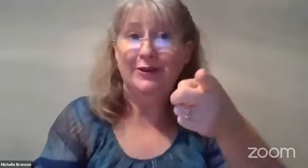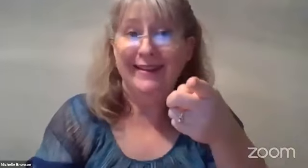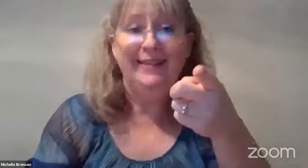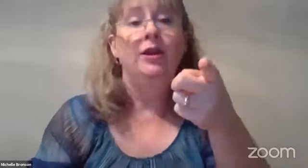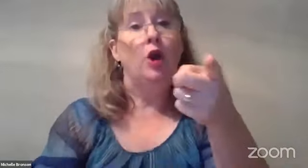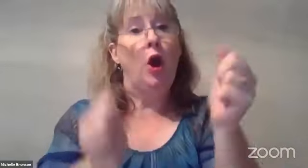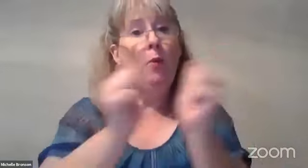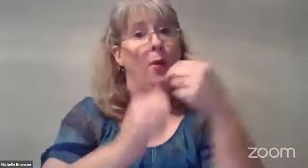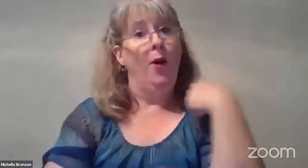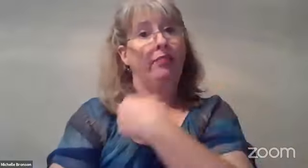Like Tricia had mentioned,